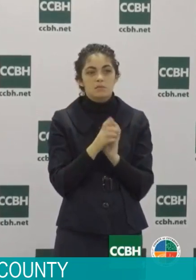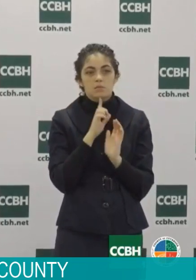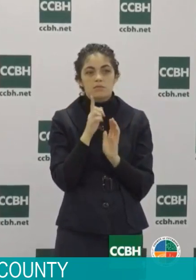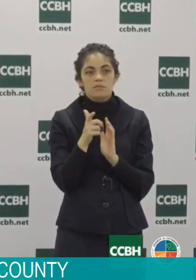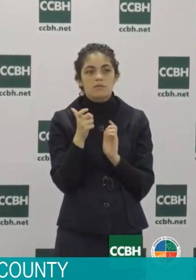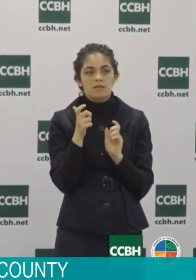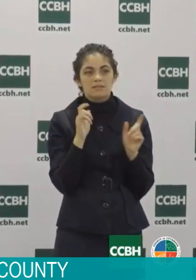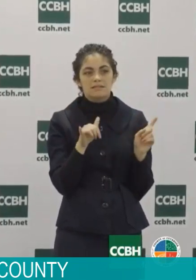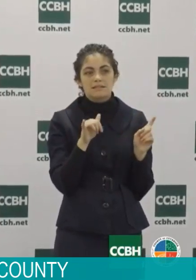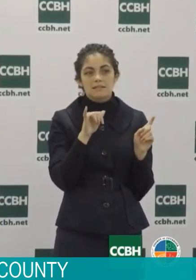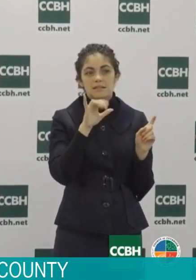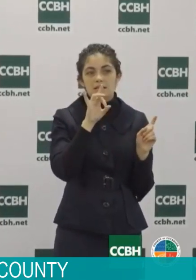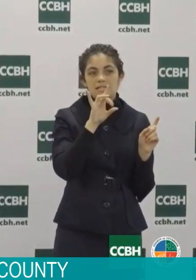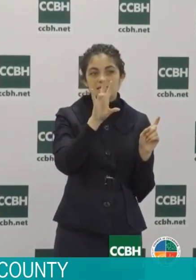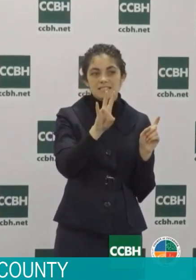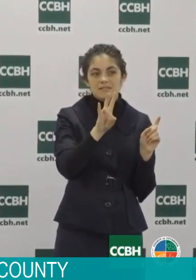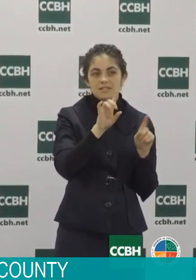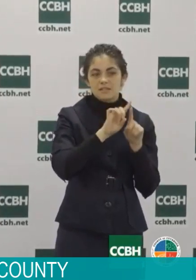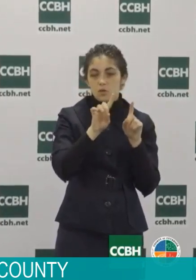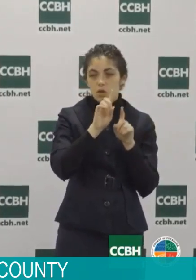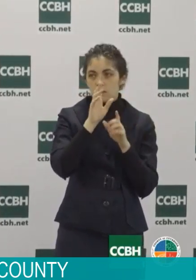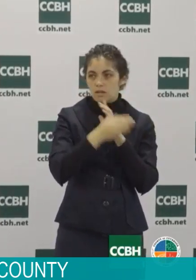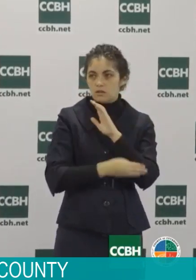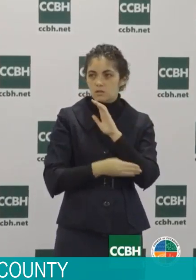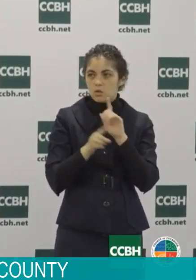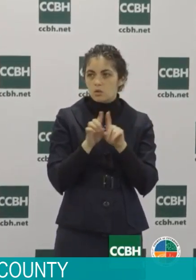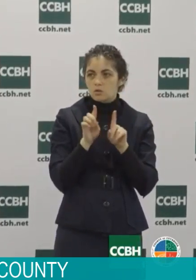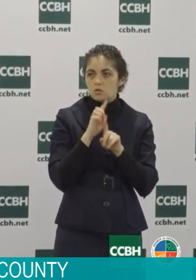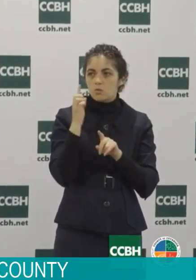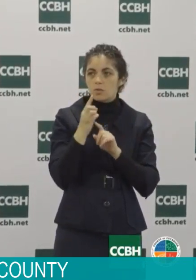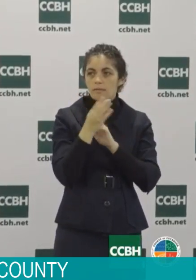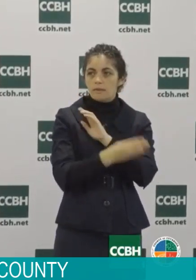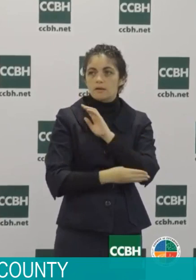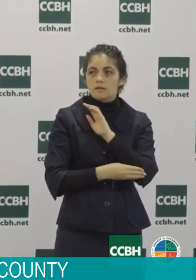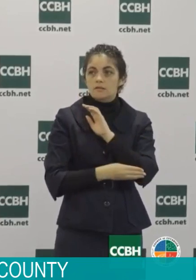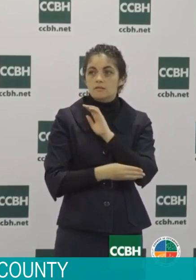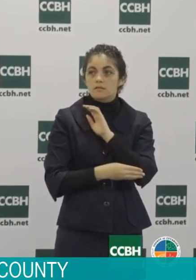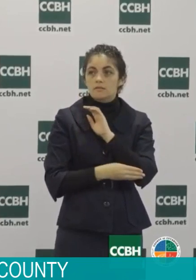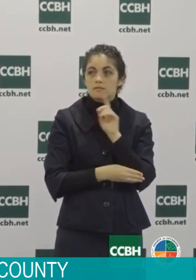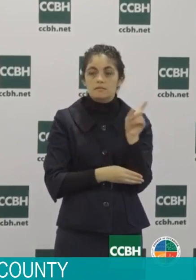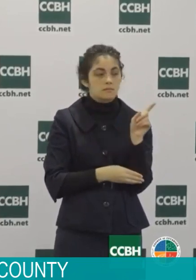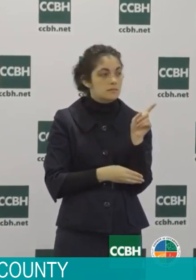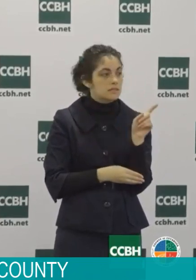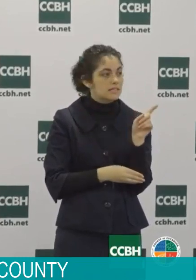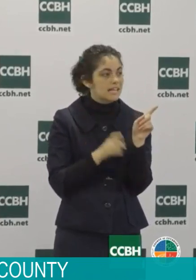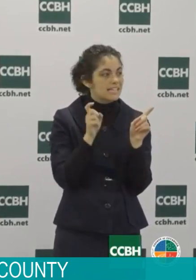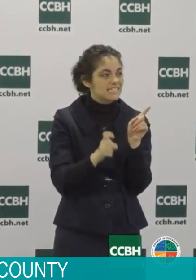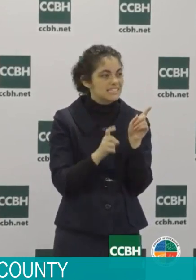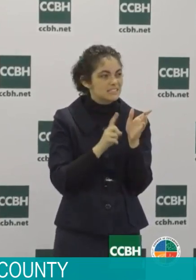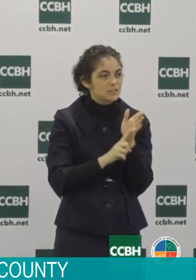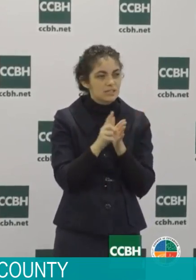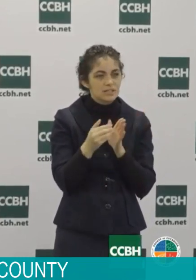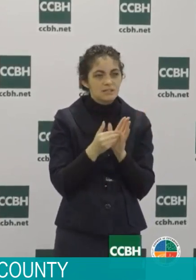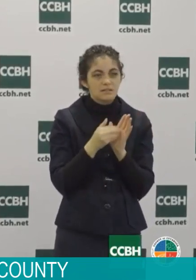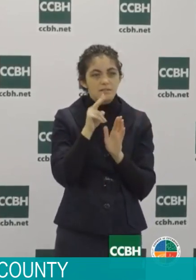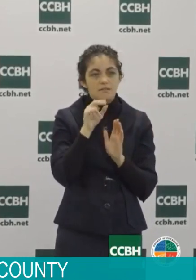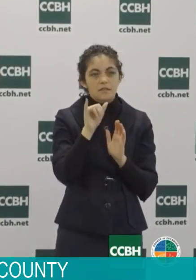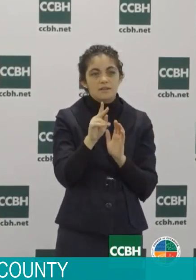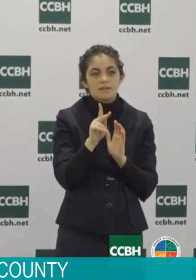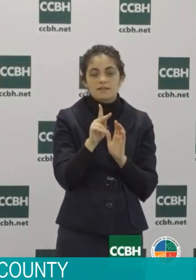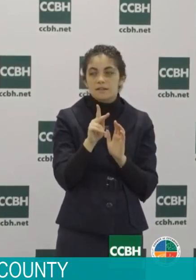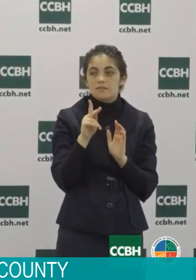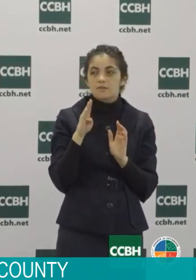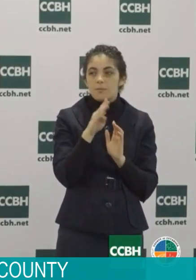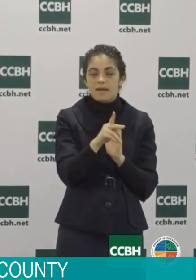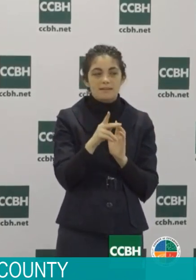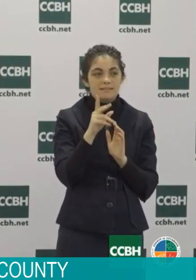quick, that's the 87 other counties as the baseline, or is it the country? I have to check. Vic, I have to go back to